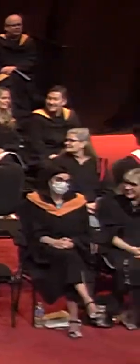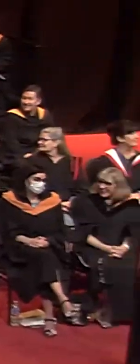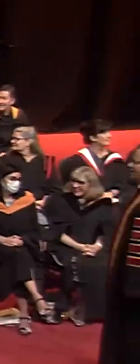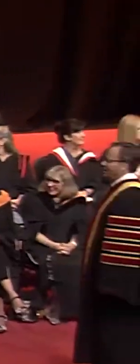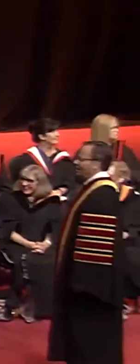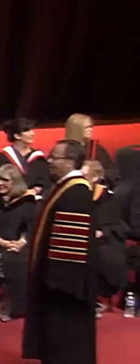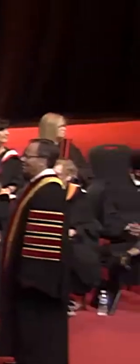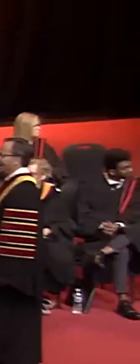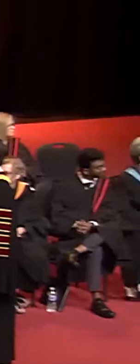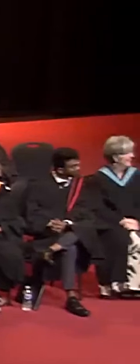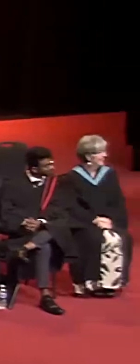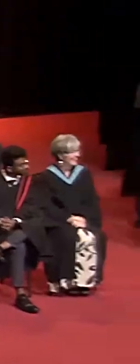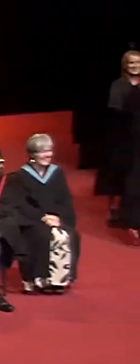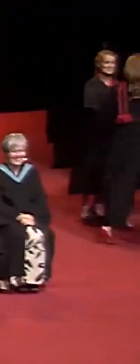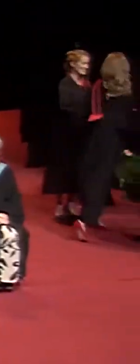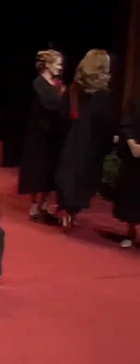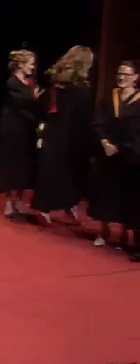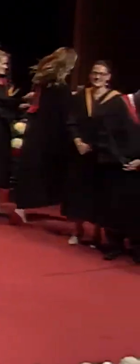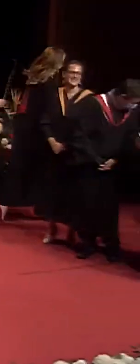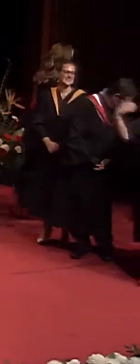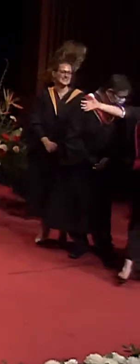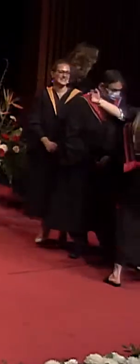Jarrett Matthews.